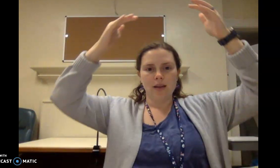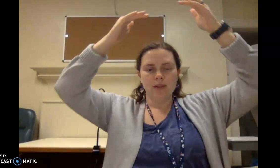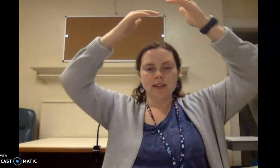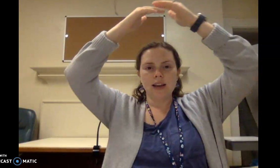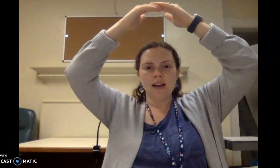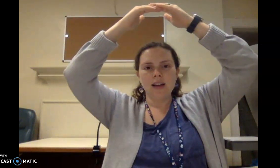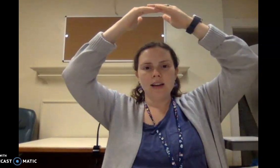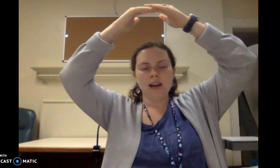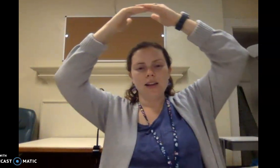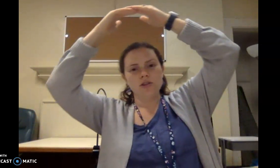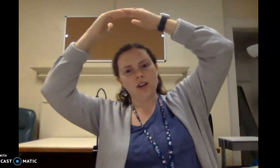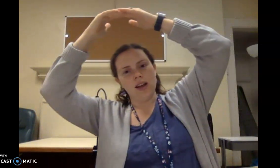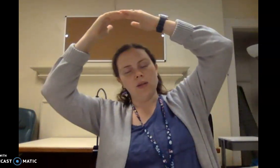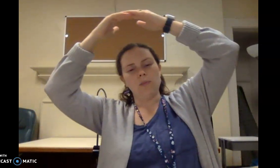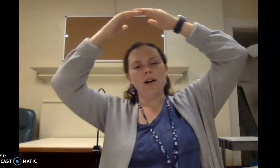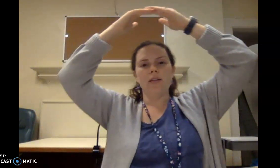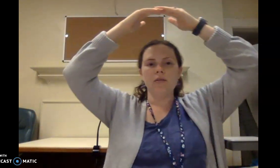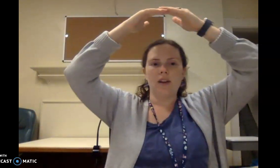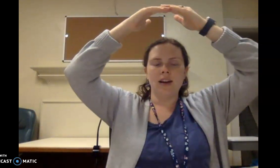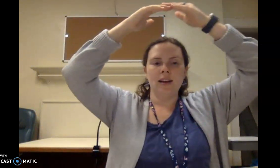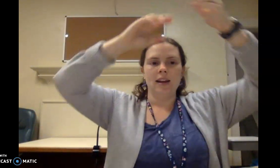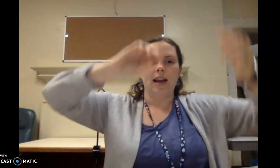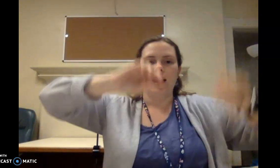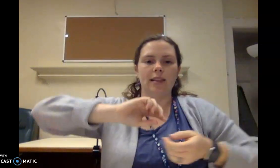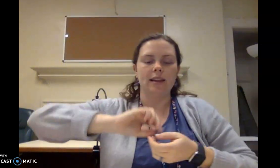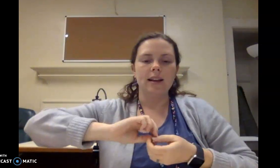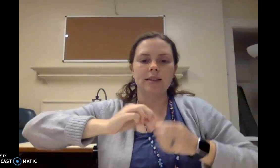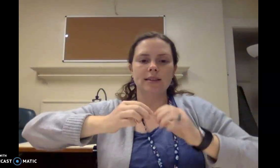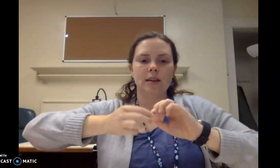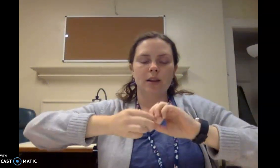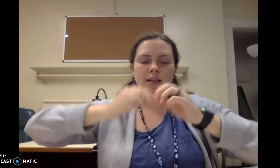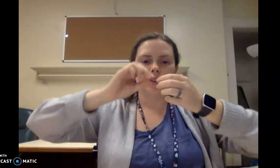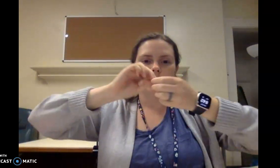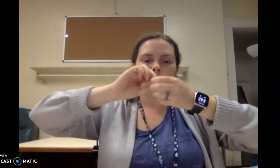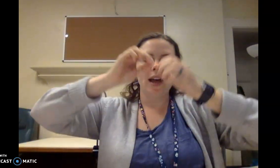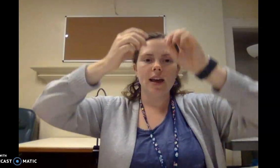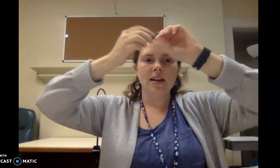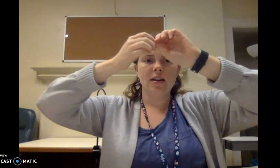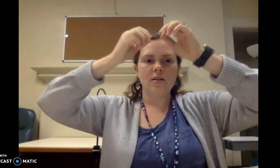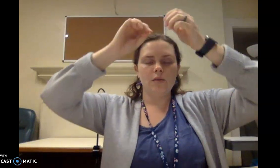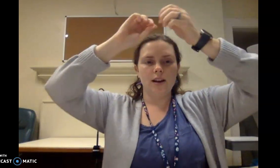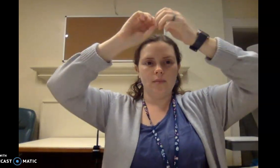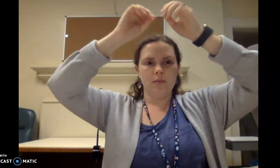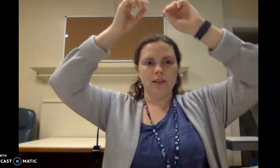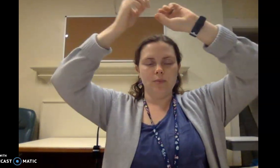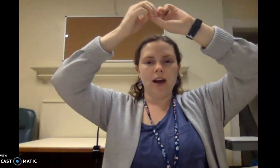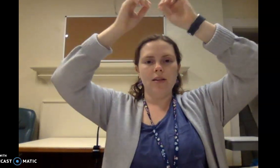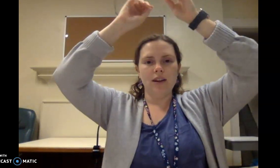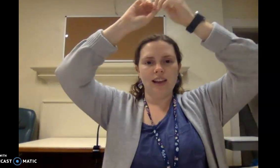the sun and dried up all the rain. And the itsy bitsy spider went up the spout